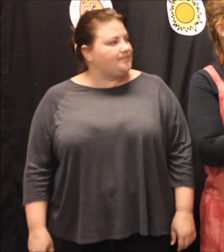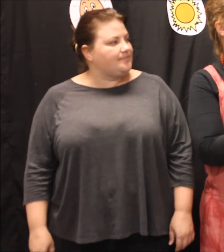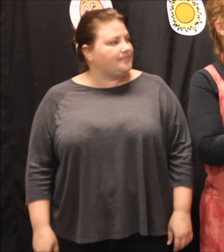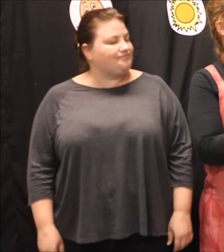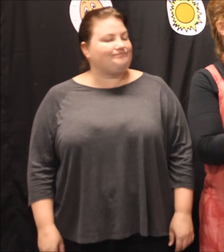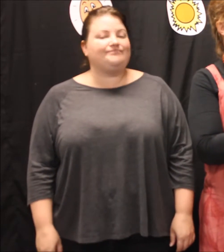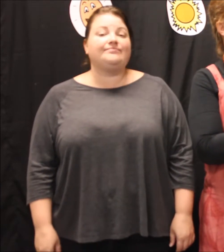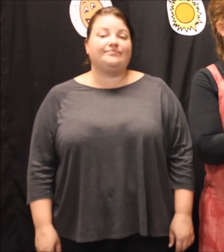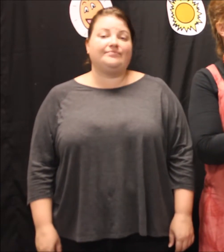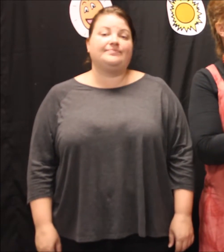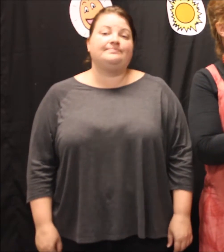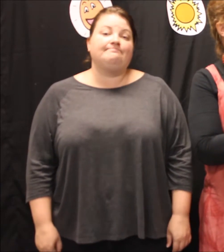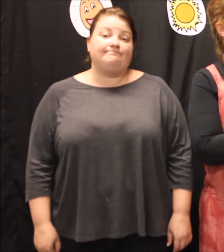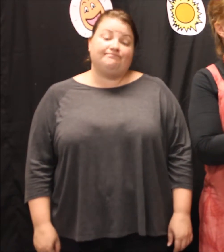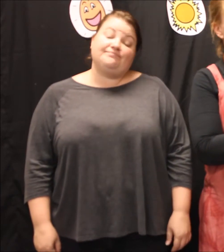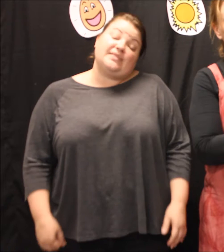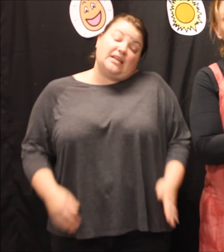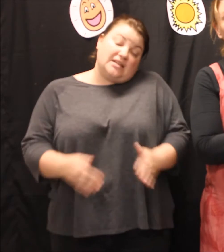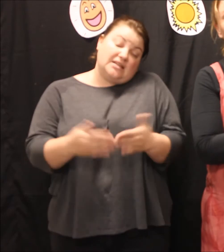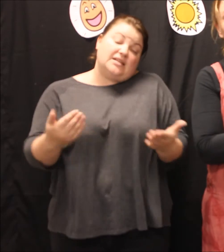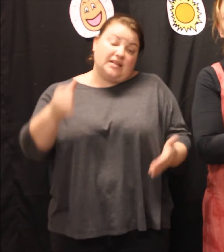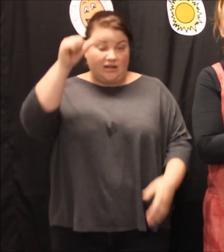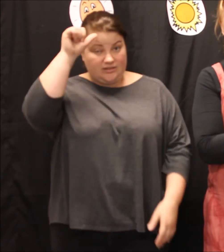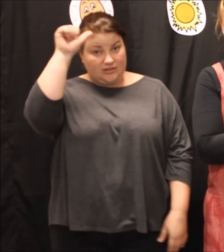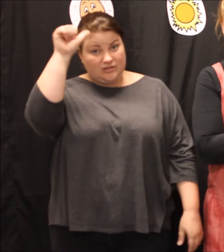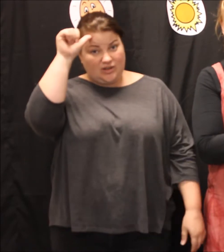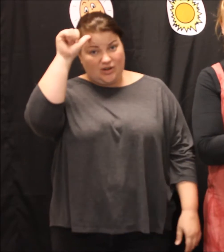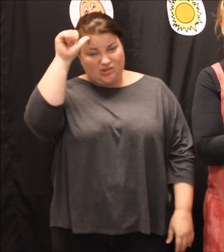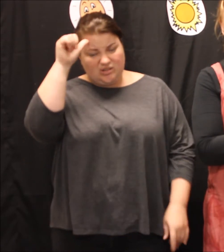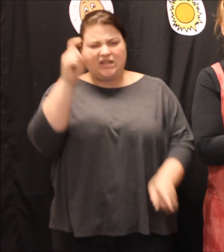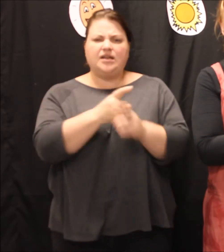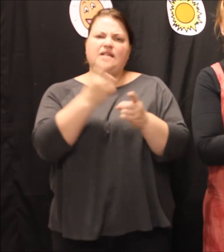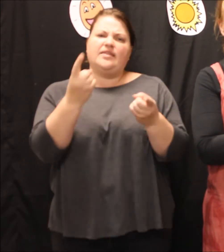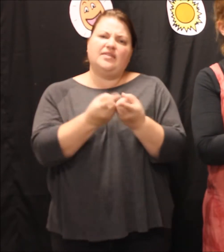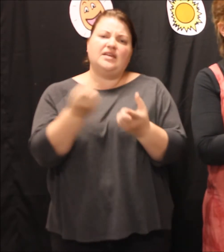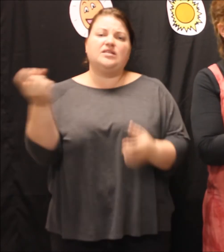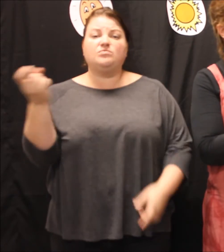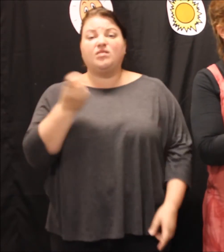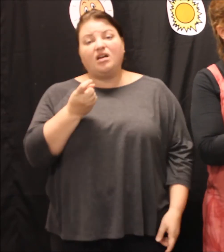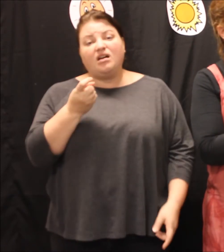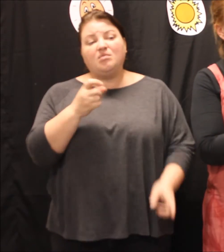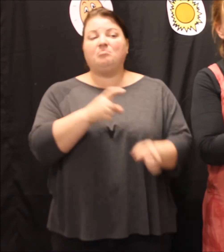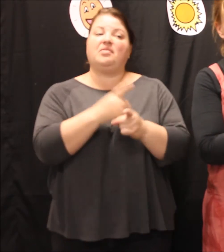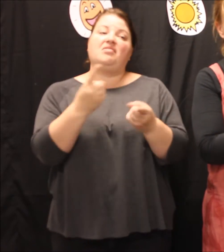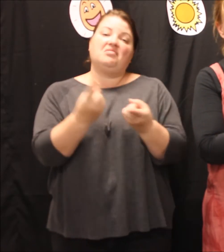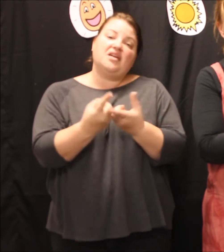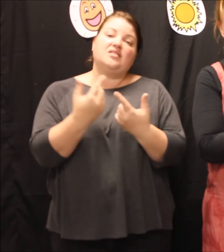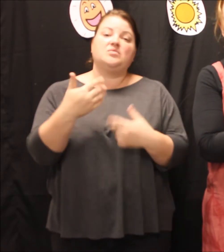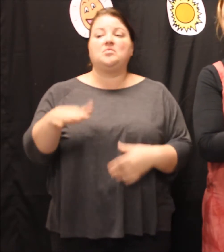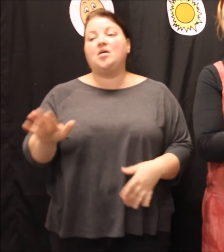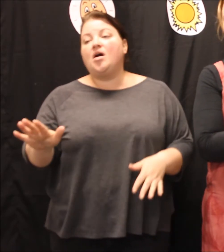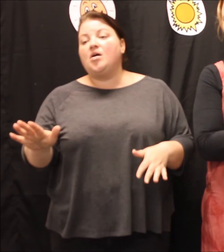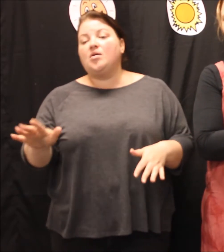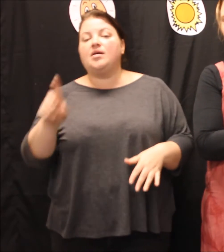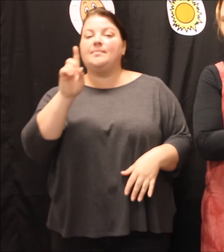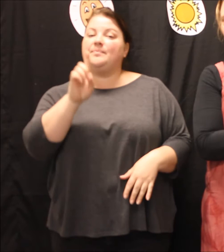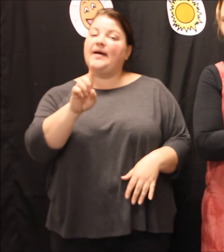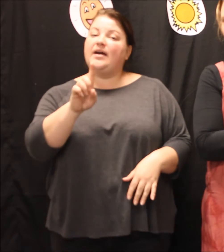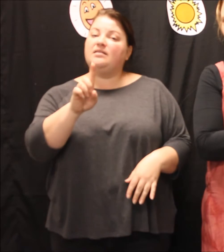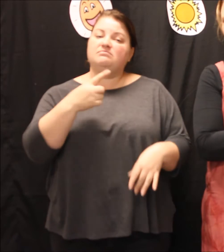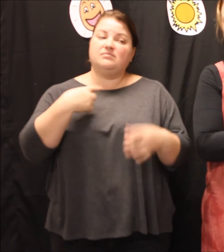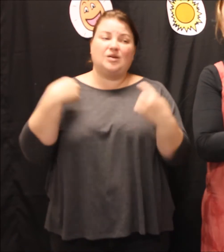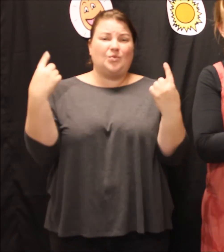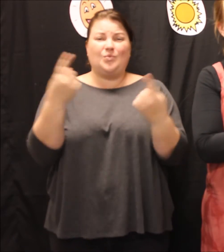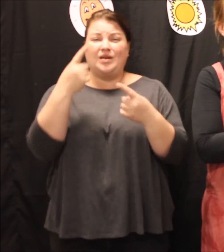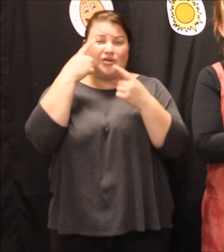I guess it simply goes to show that stuff will come and stuff will go. But do we